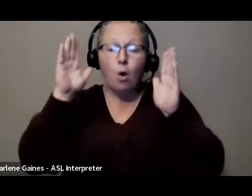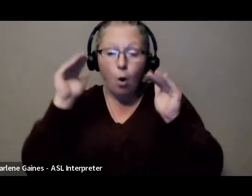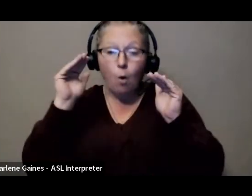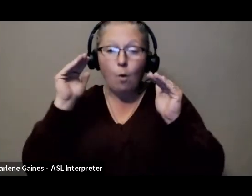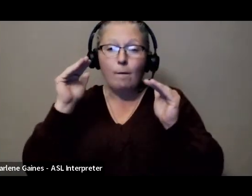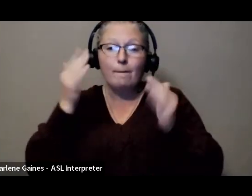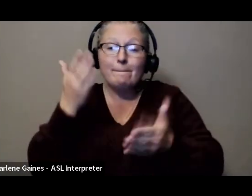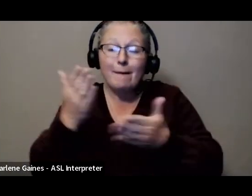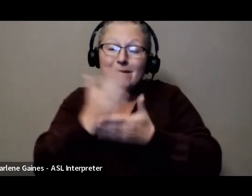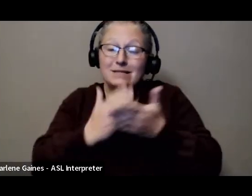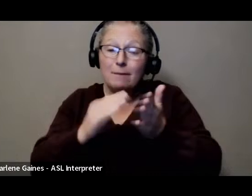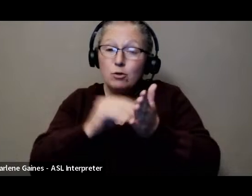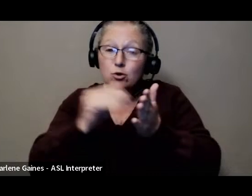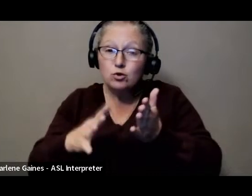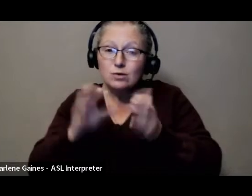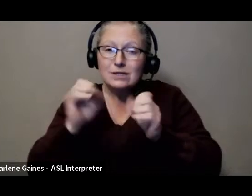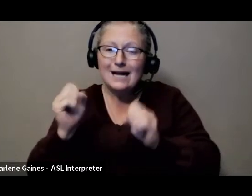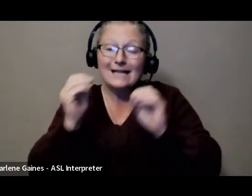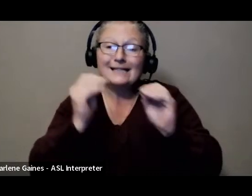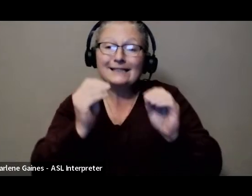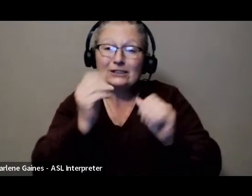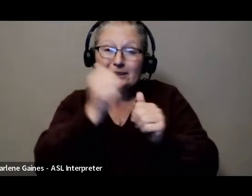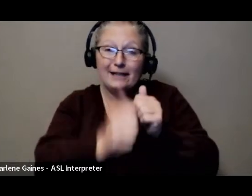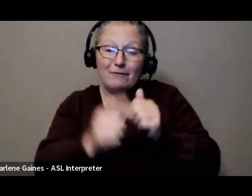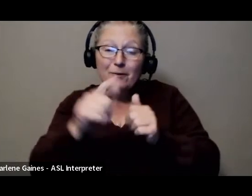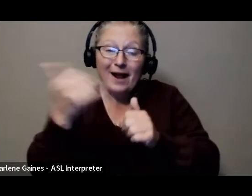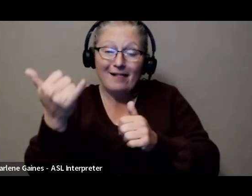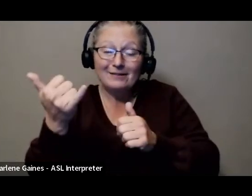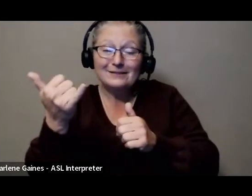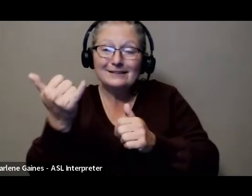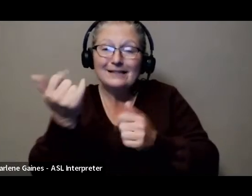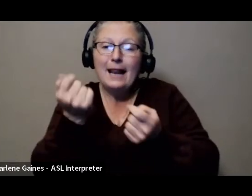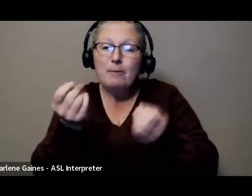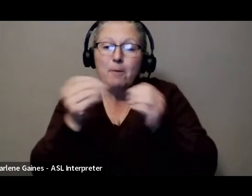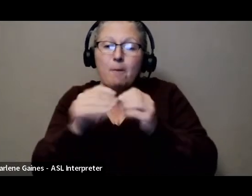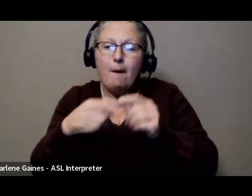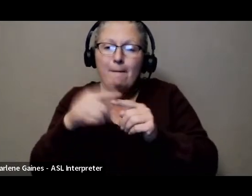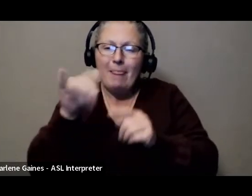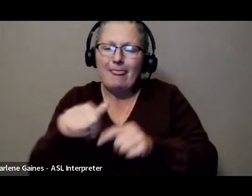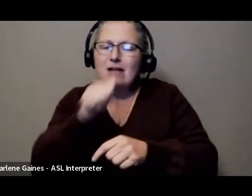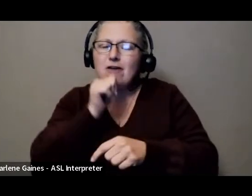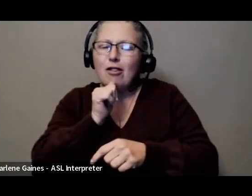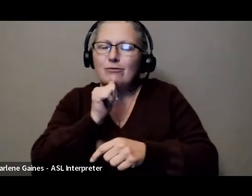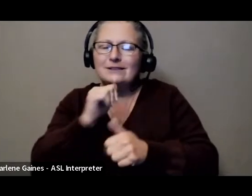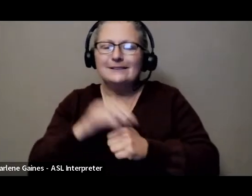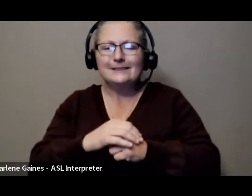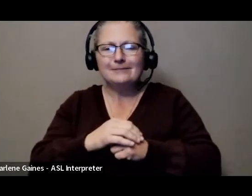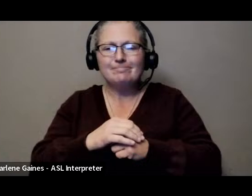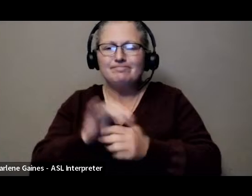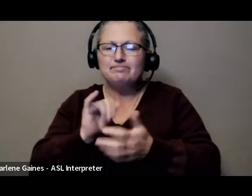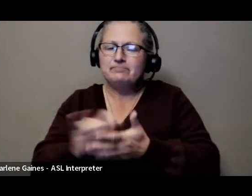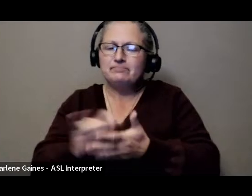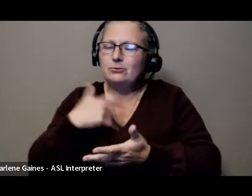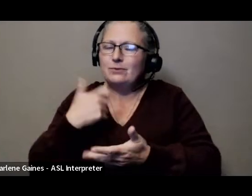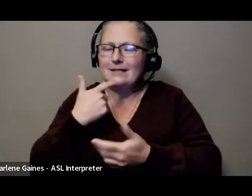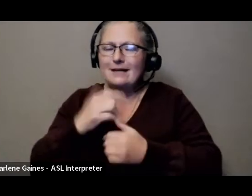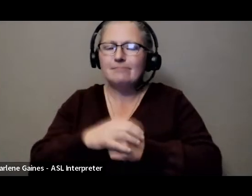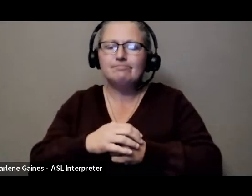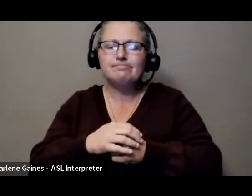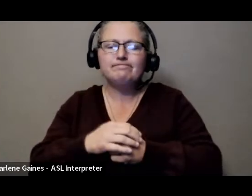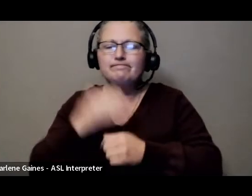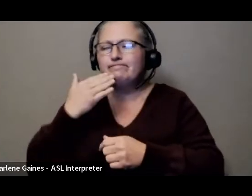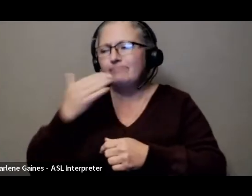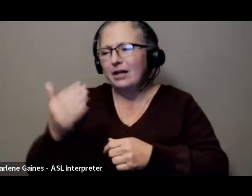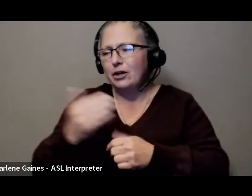that maybe some of our students can teach some of everybody else just a little bit more about that tolerance. That's all I'm going to say. Thank